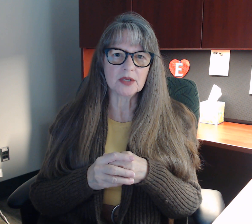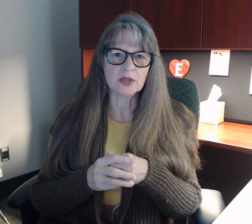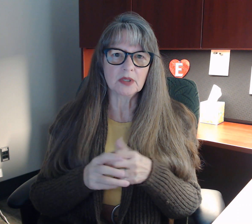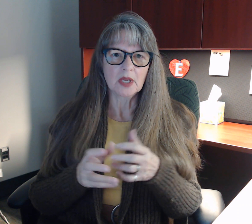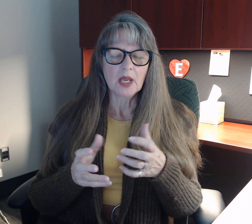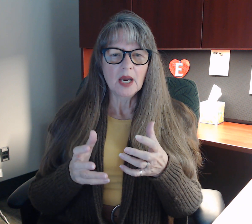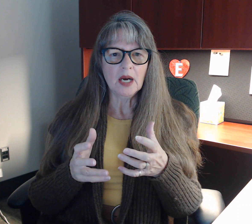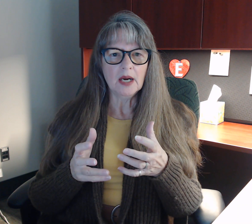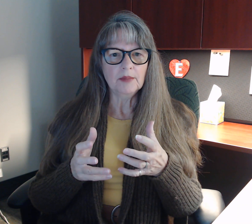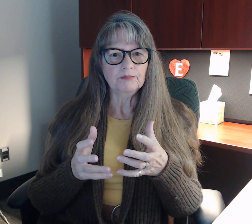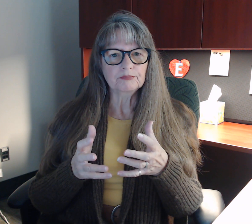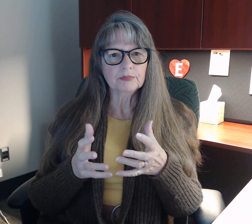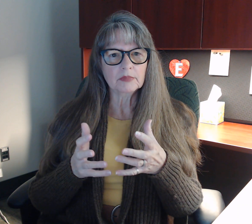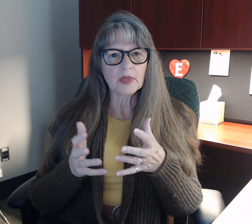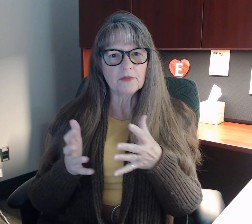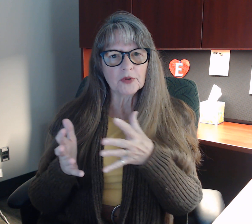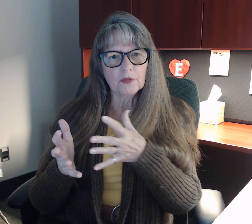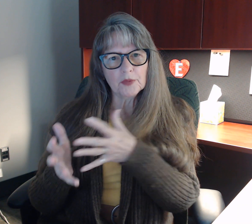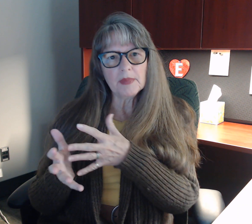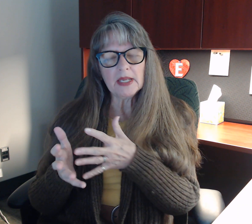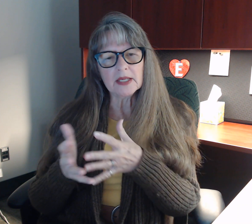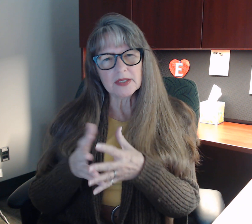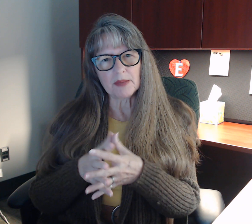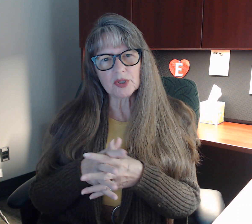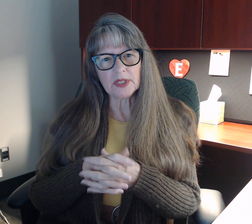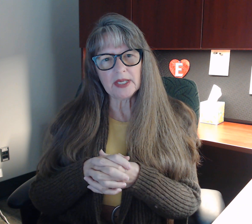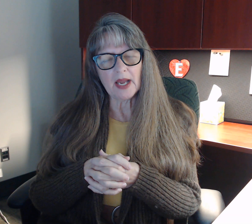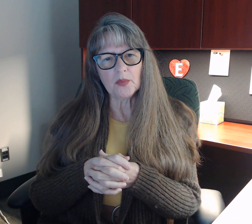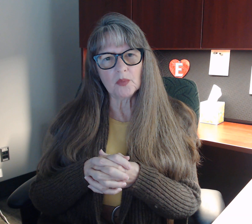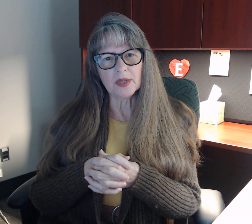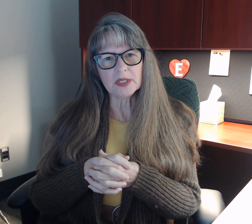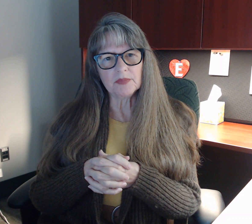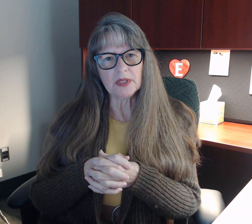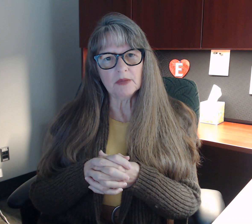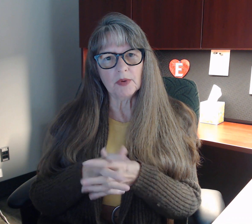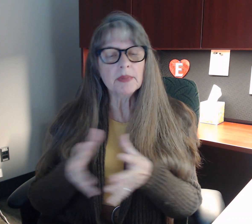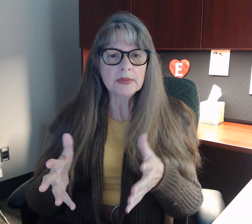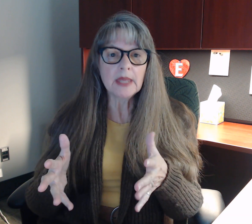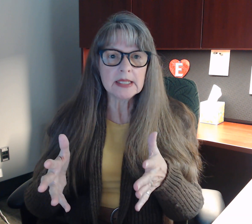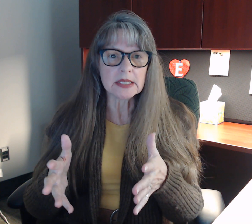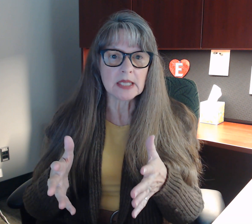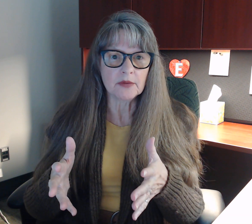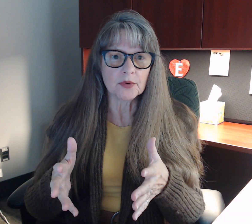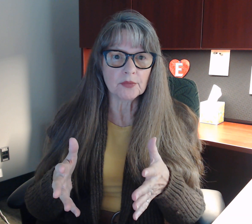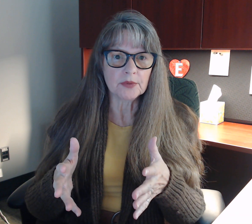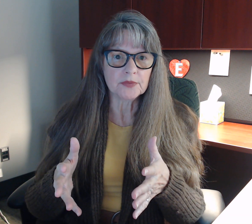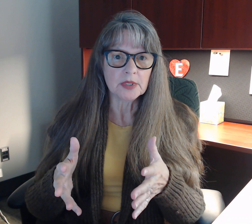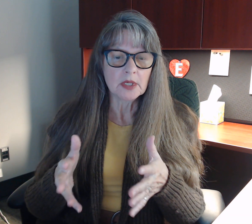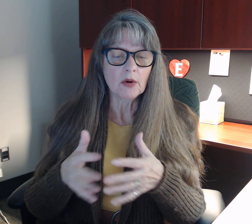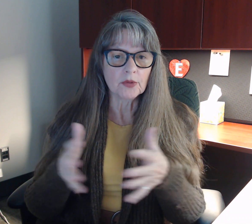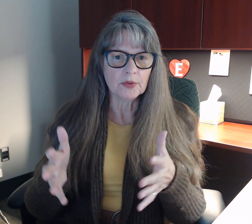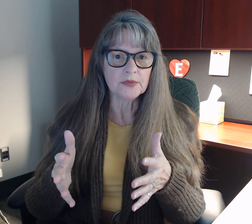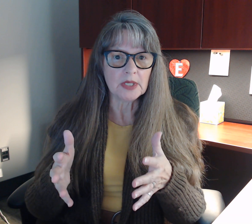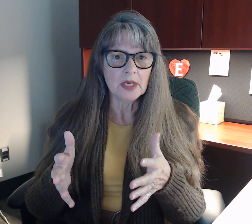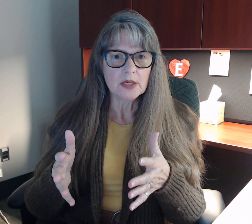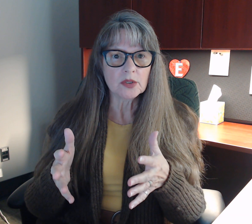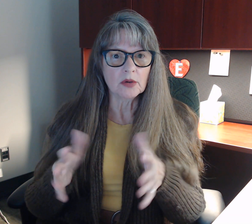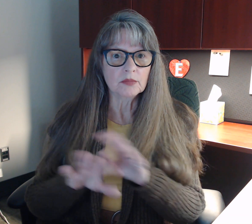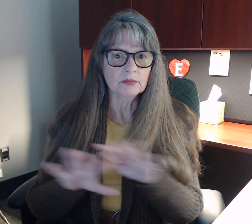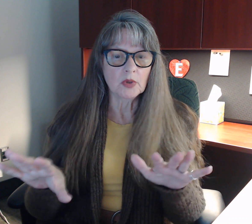it, for me conceptually, I would want something different. But that is a sign for thrift or thrifty. So don't get